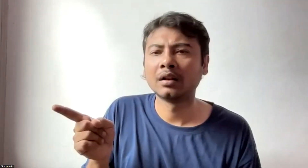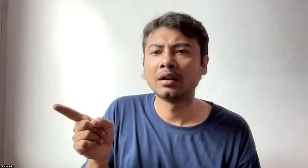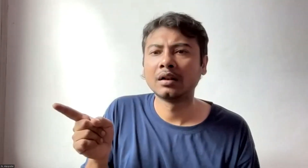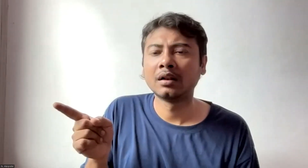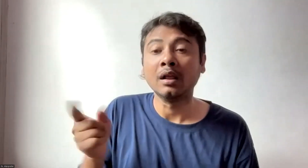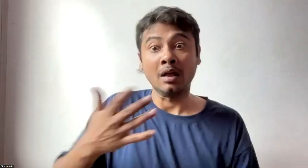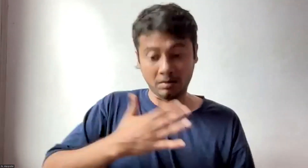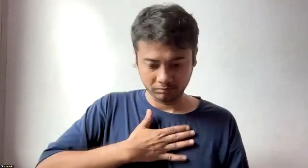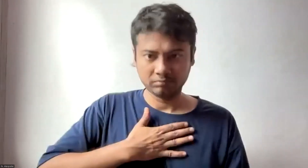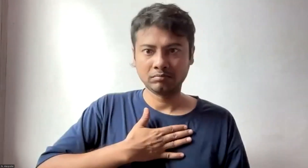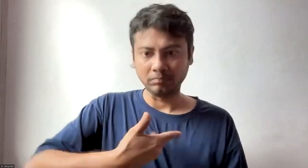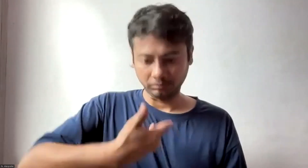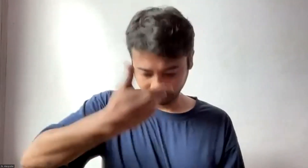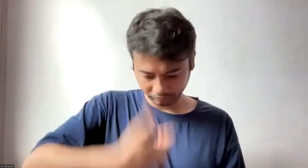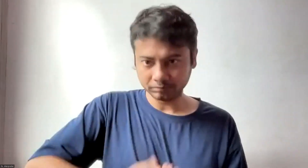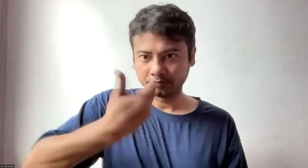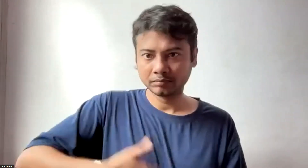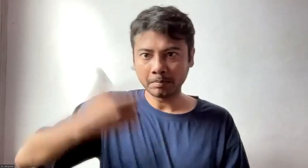We cannot change others.